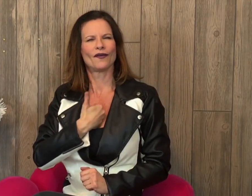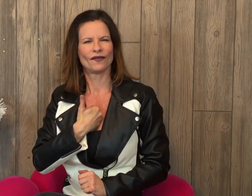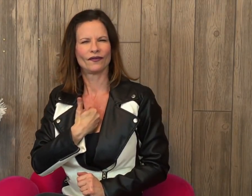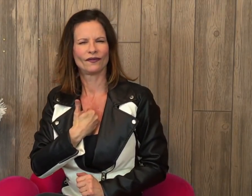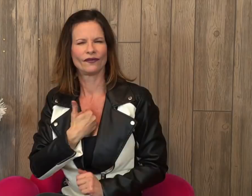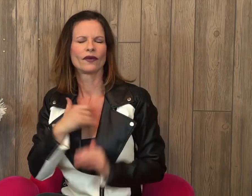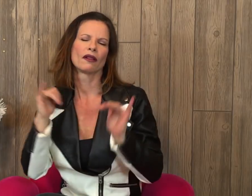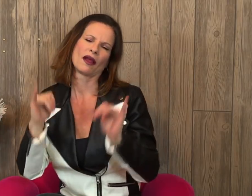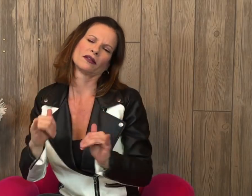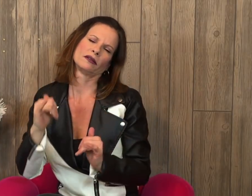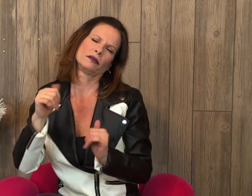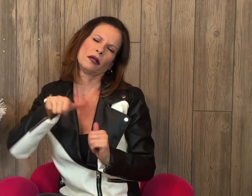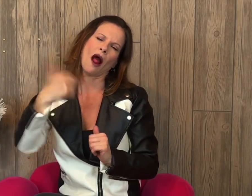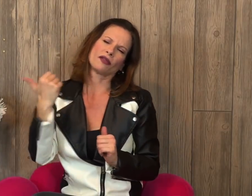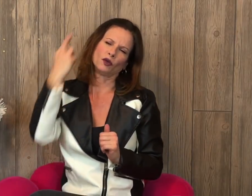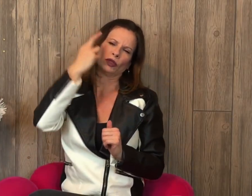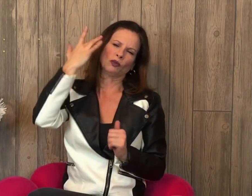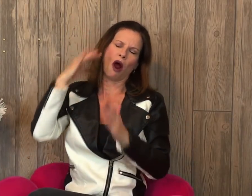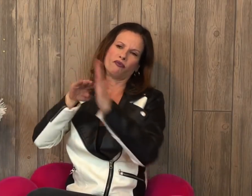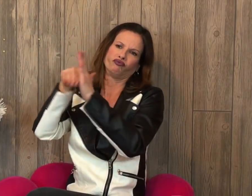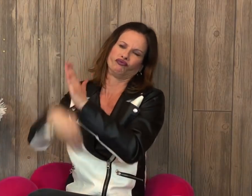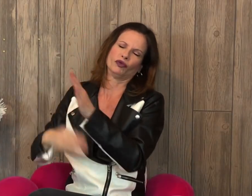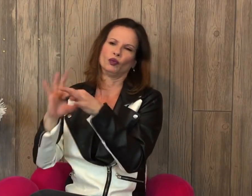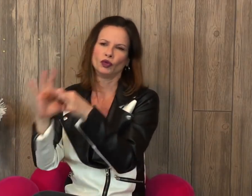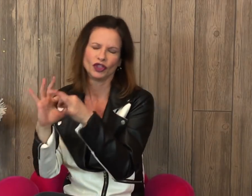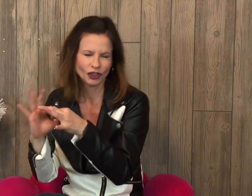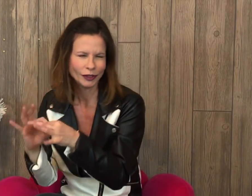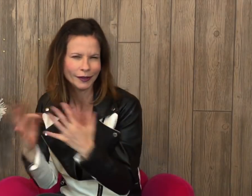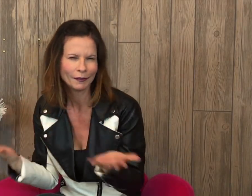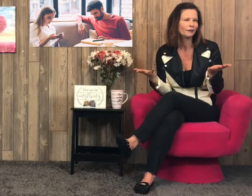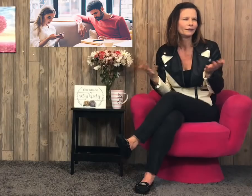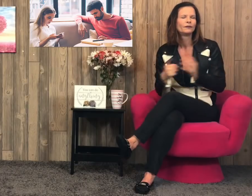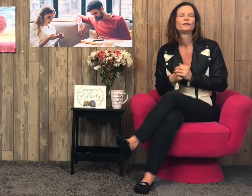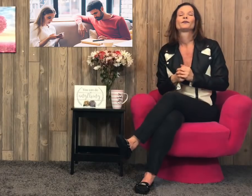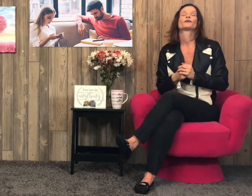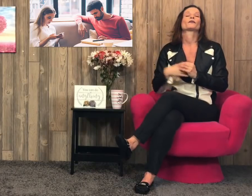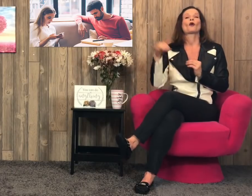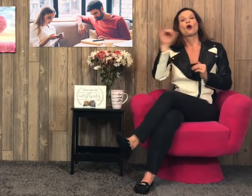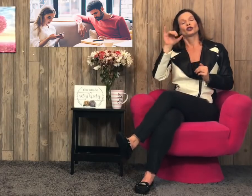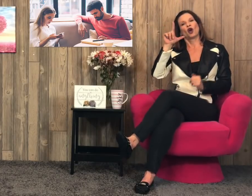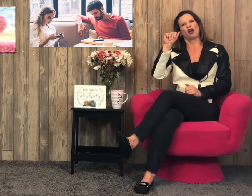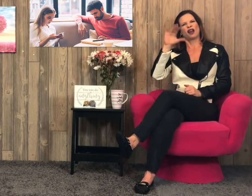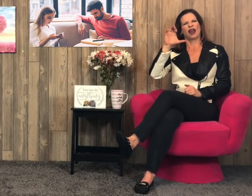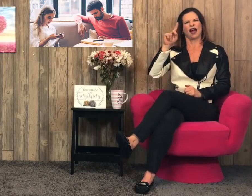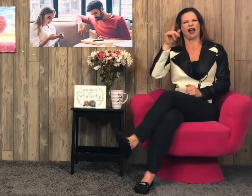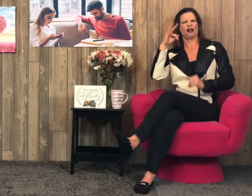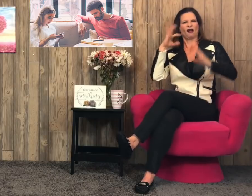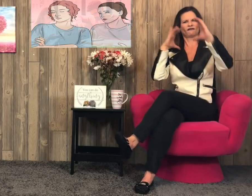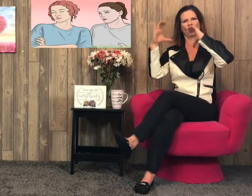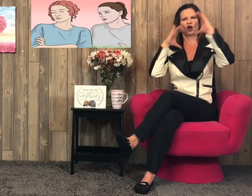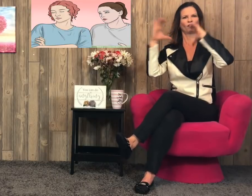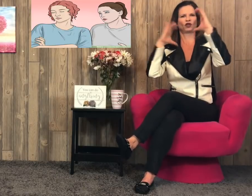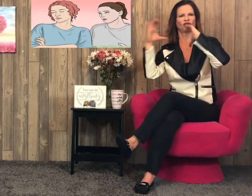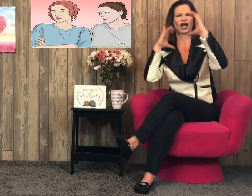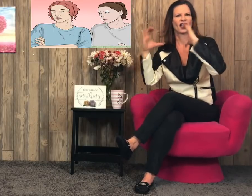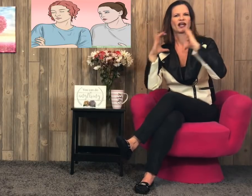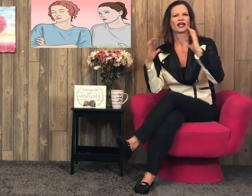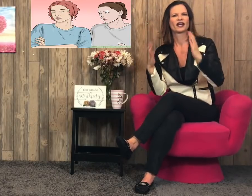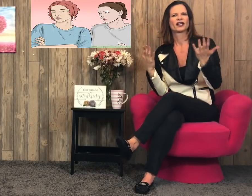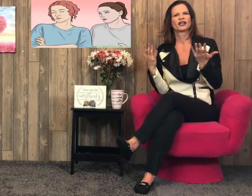their partner's lives that they forget their own life and lose themselves in their relationship. Of course, lack of